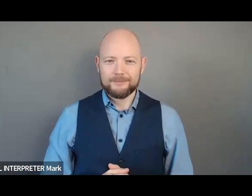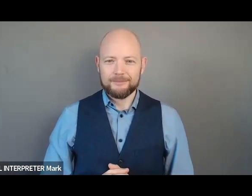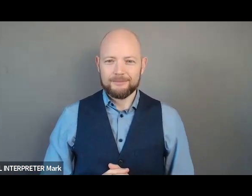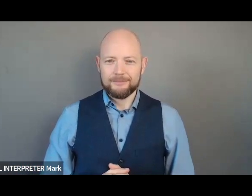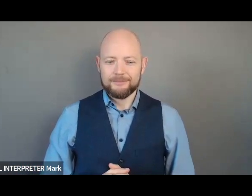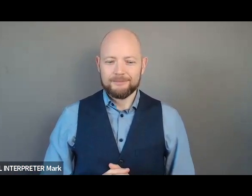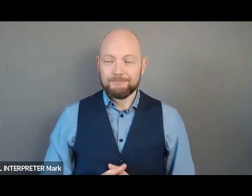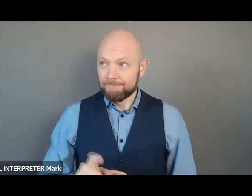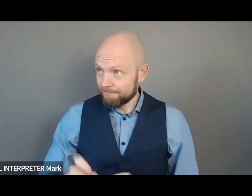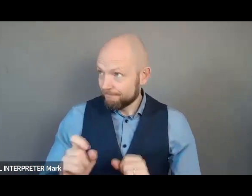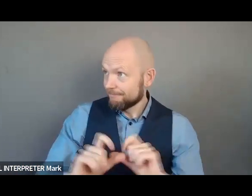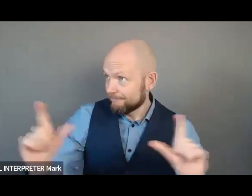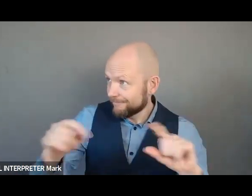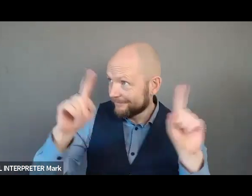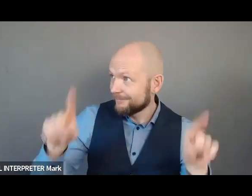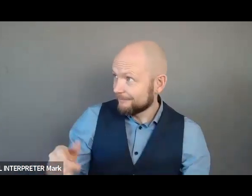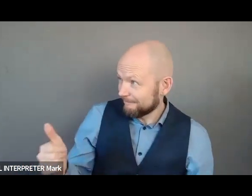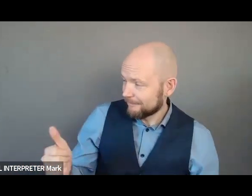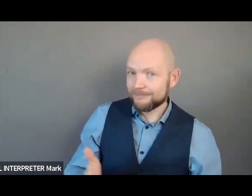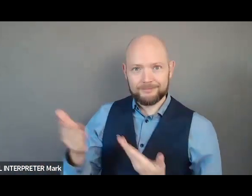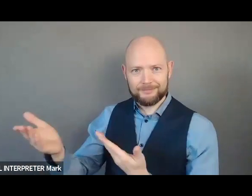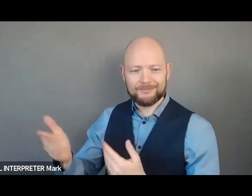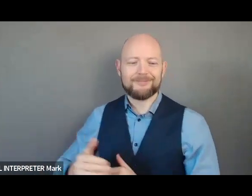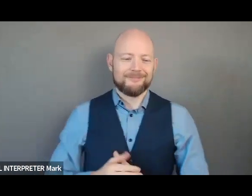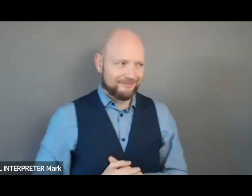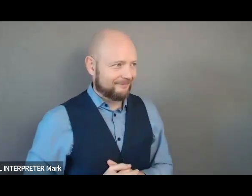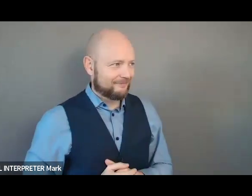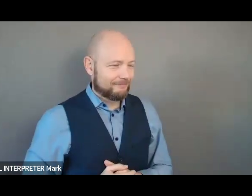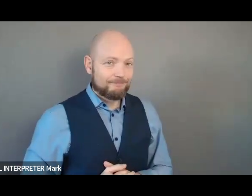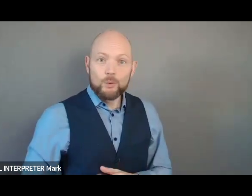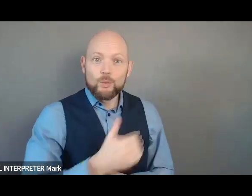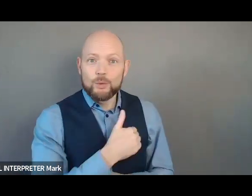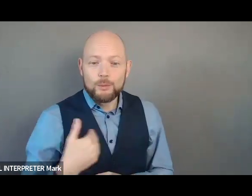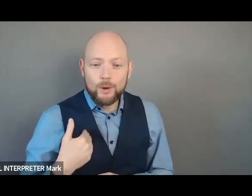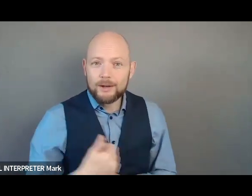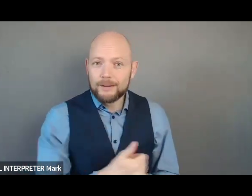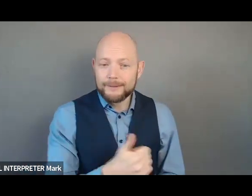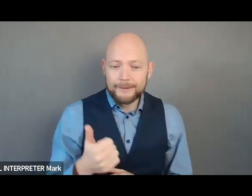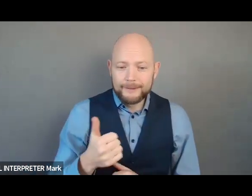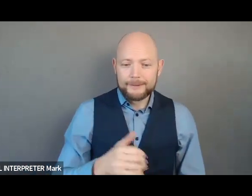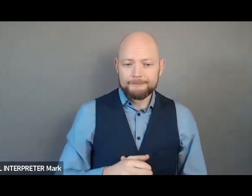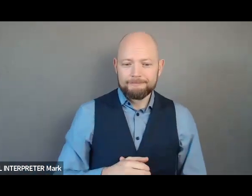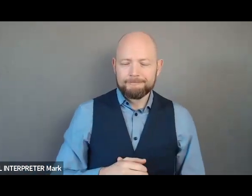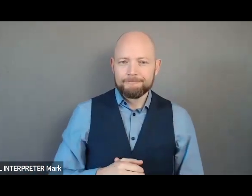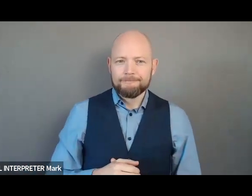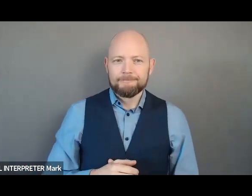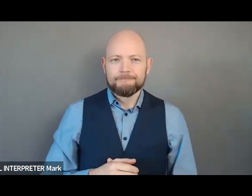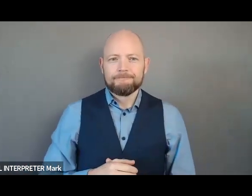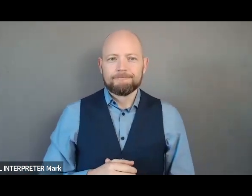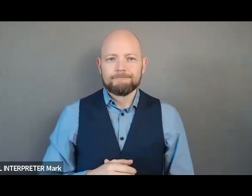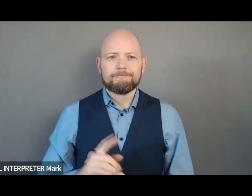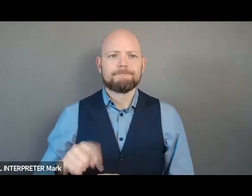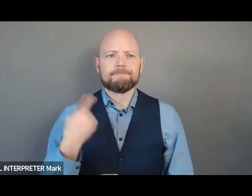all? Yeah, thanks, James. Morning, everyone. So our study, the FAIR Nursing Study, FAIR stands